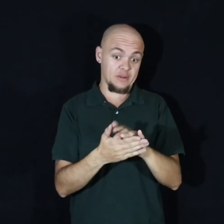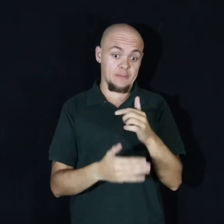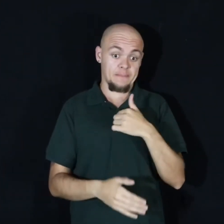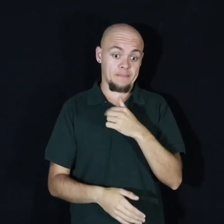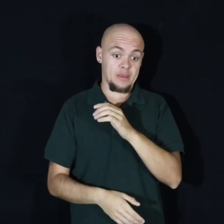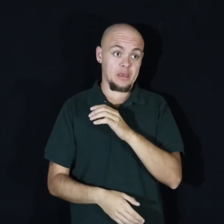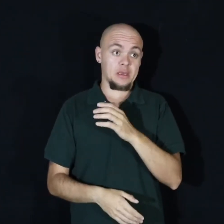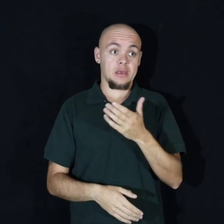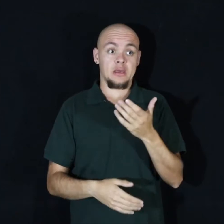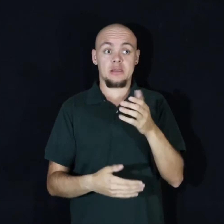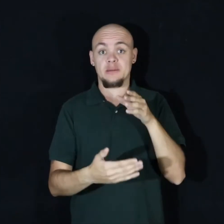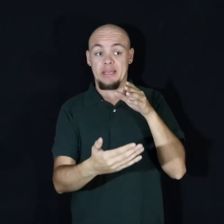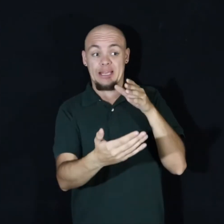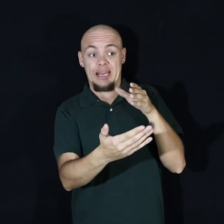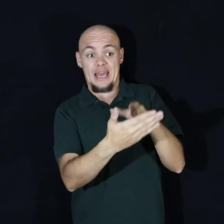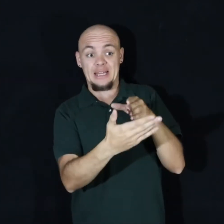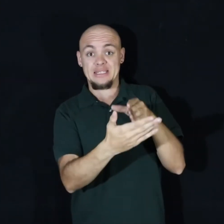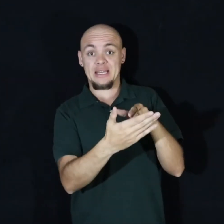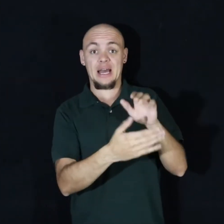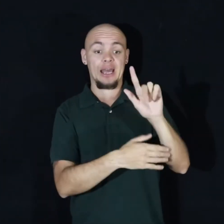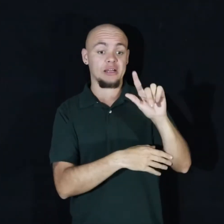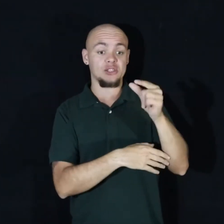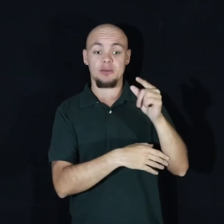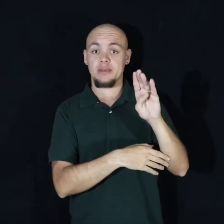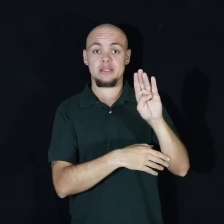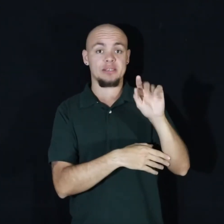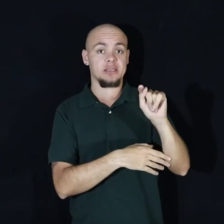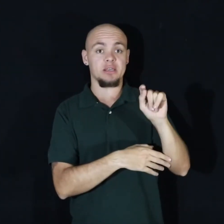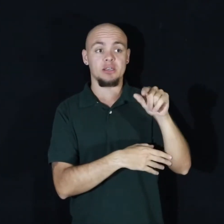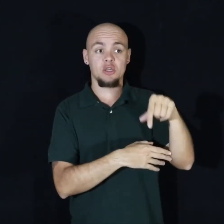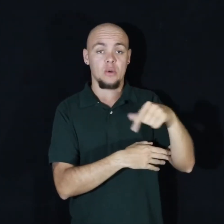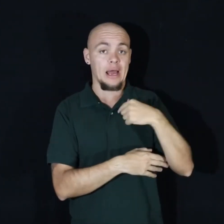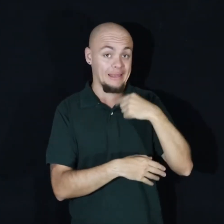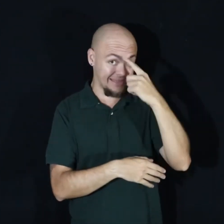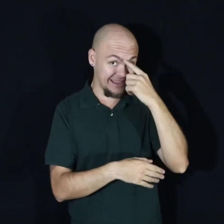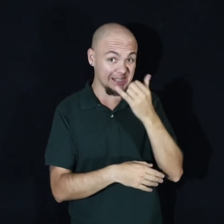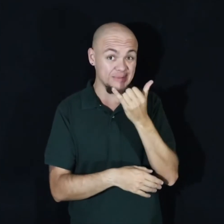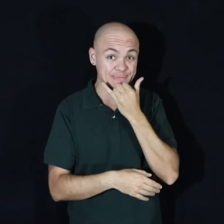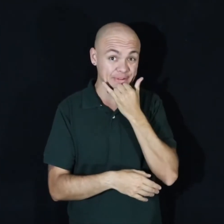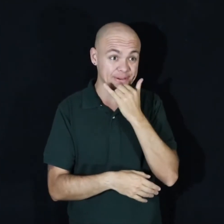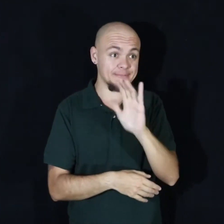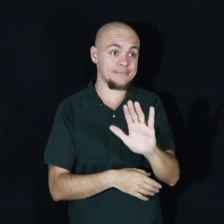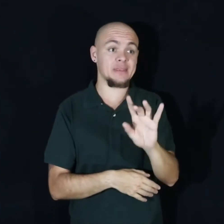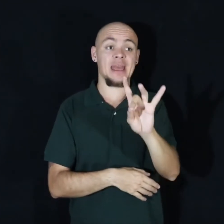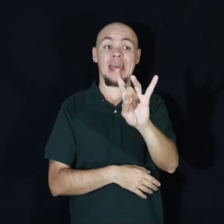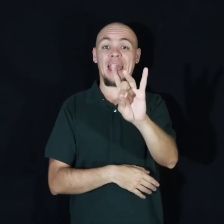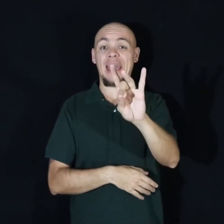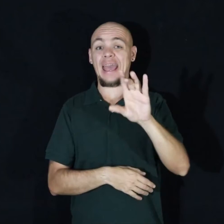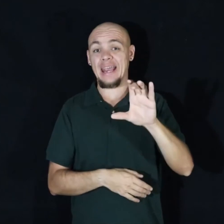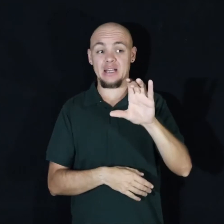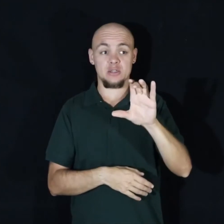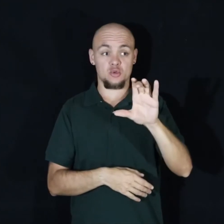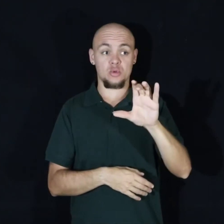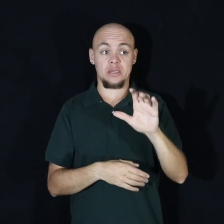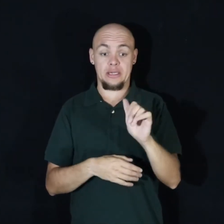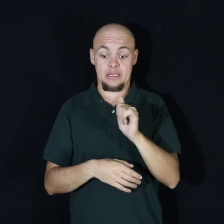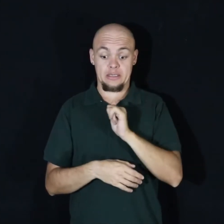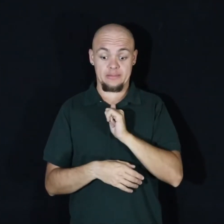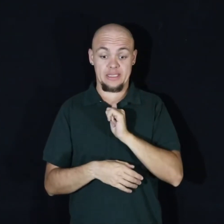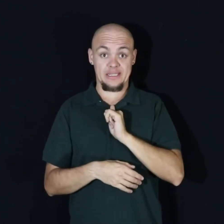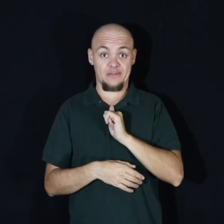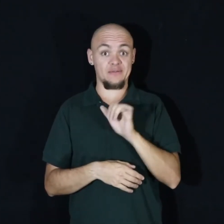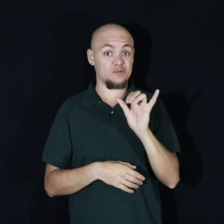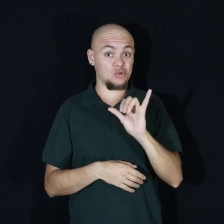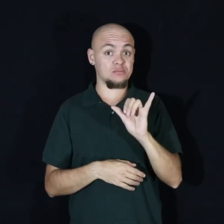questionable stance to take as a Christian, to be anti-LGBTQ. Again, over